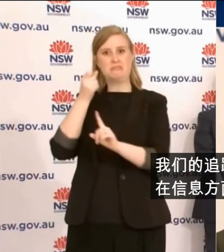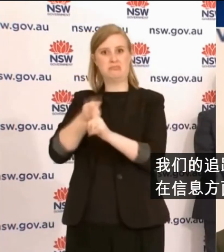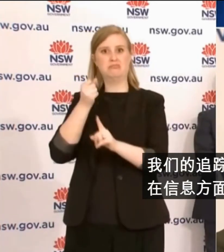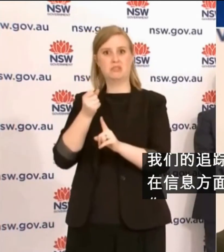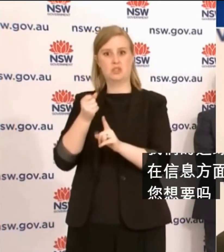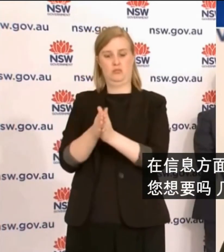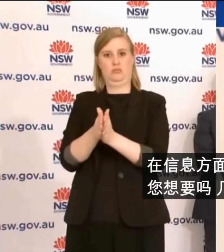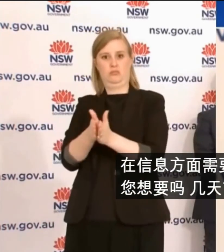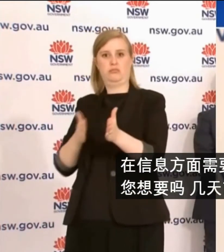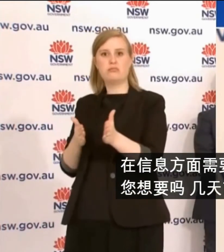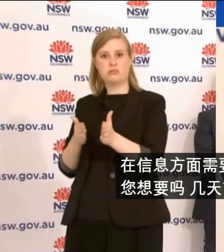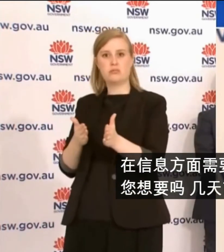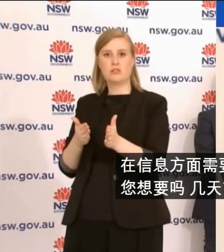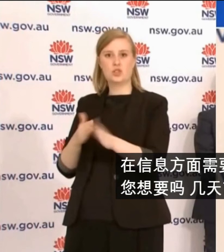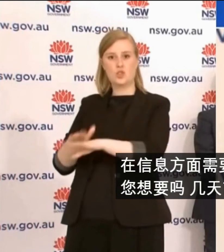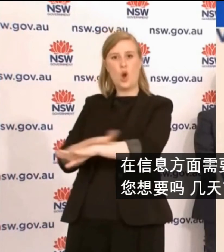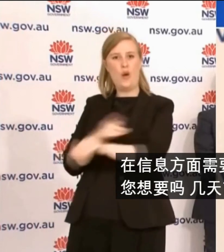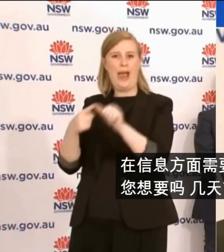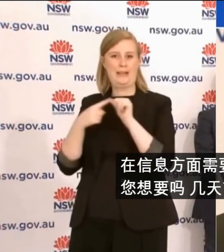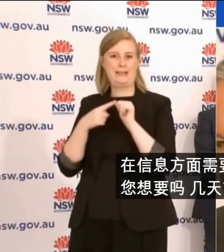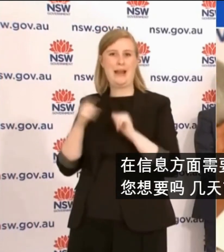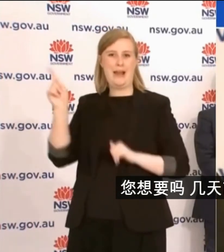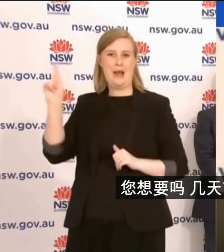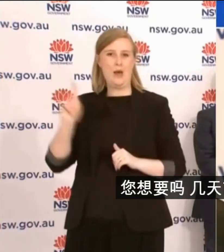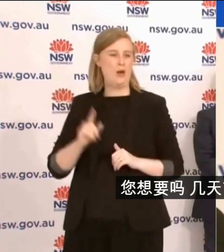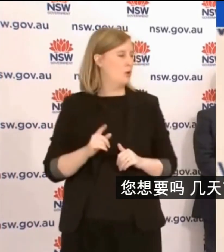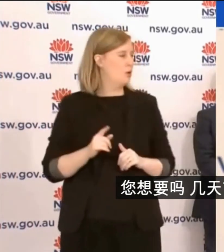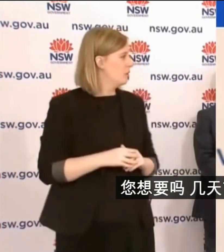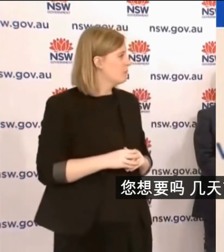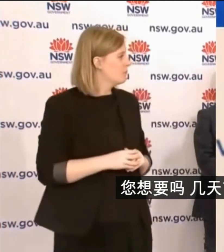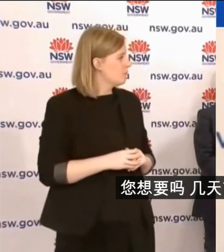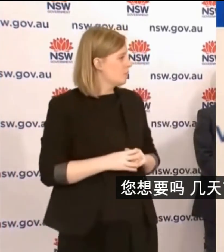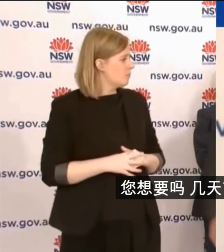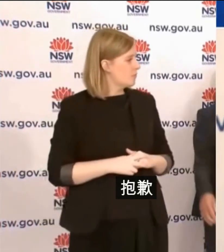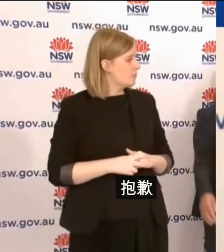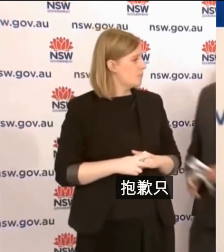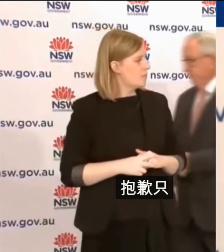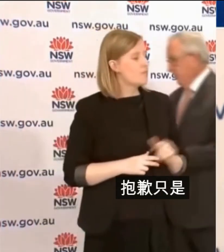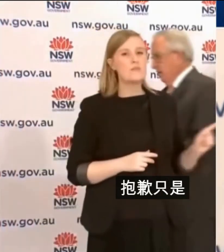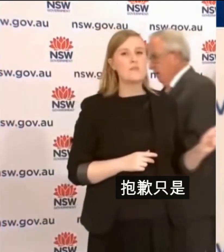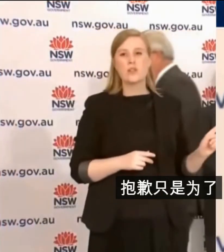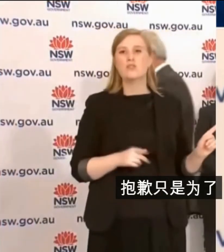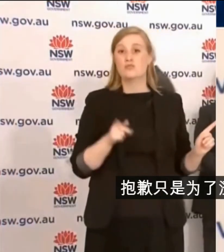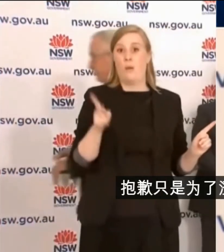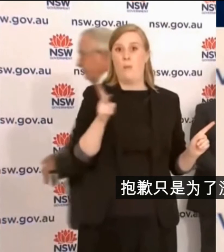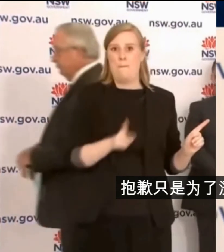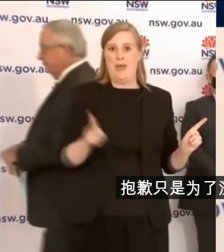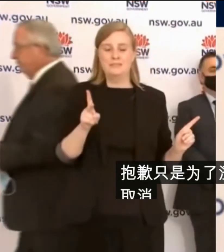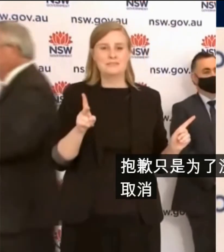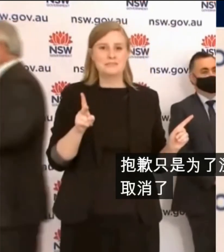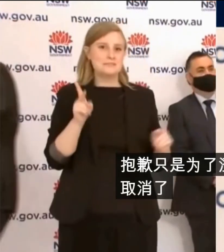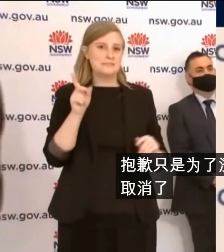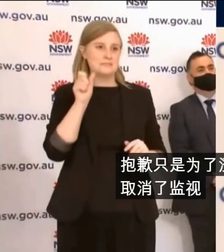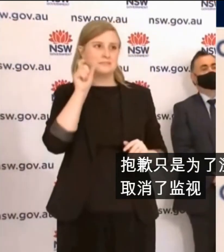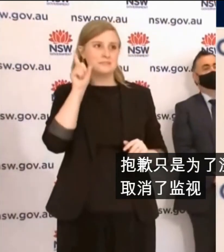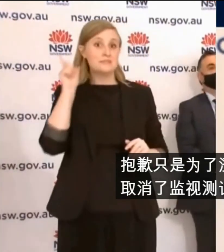of information. Do you want to add anything to that, Dr. Chant? I suppose just to highlight that we a few days ago announced... announced... the microphone. Okay. Sorry. Just to clarify that we have